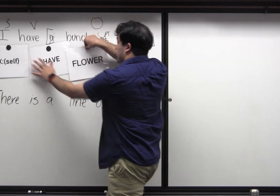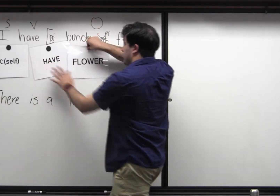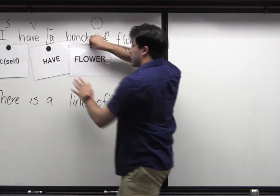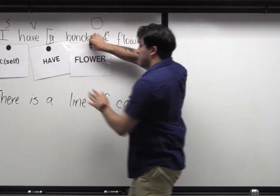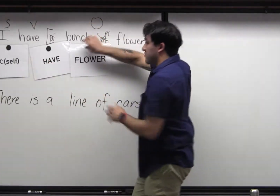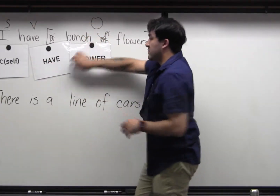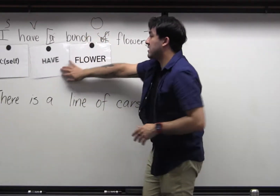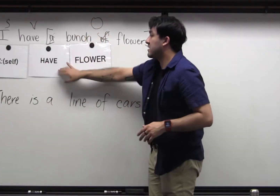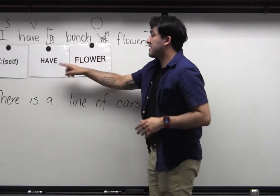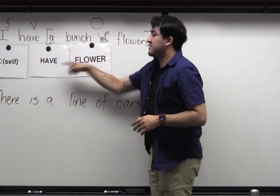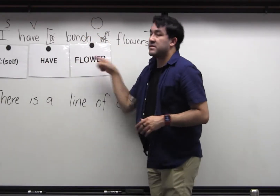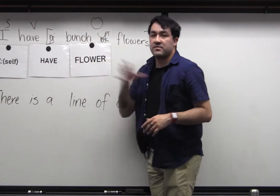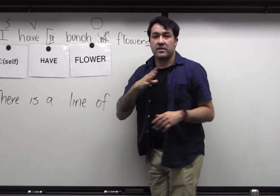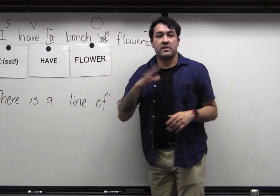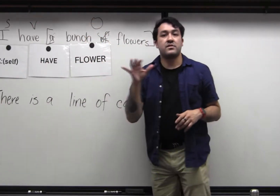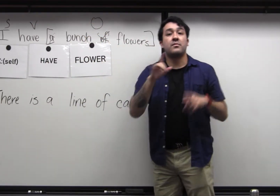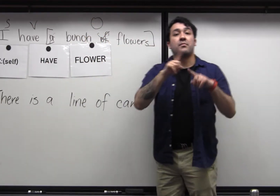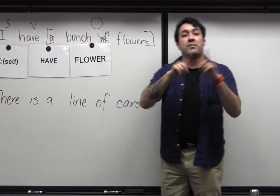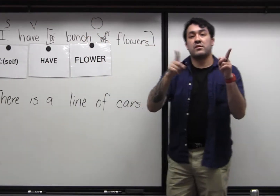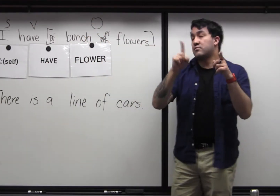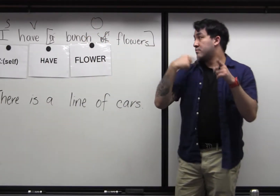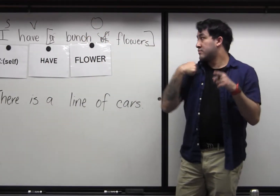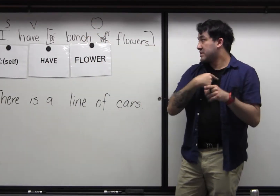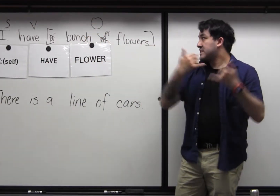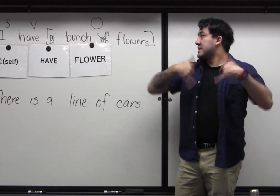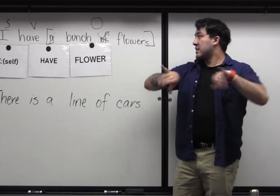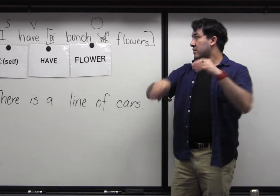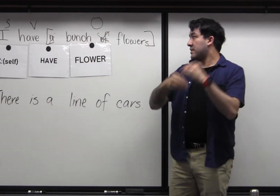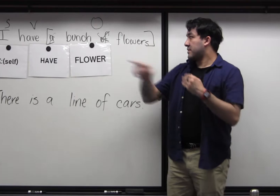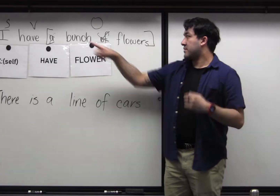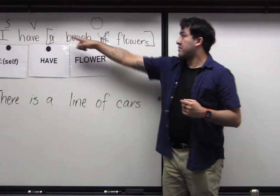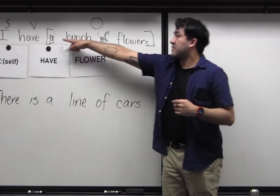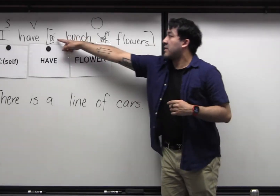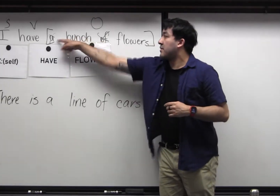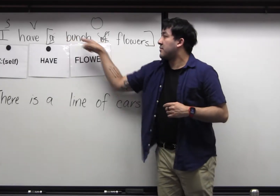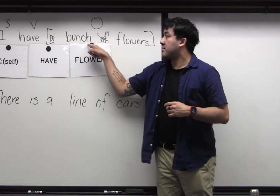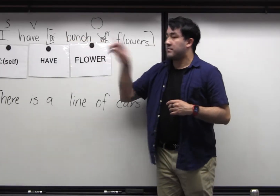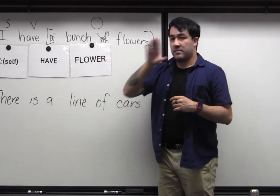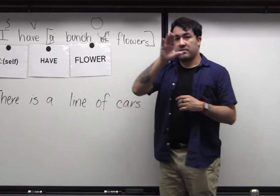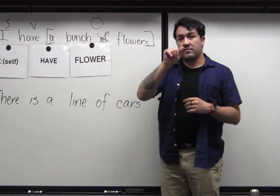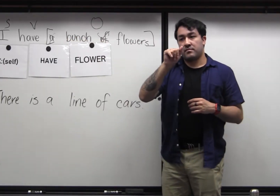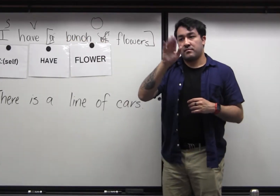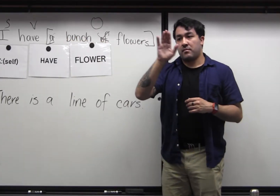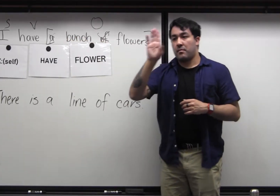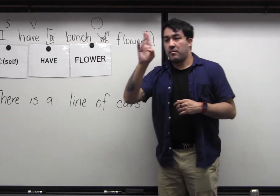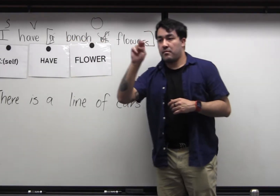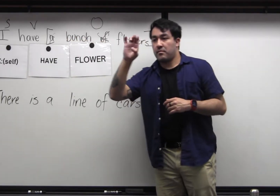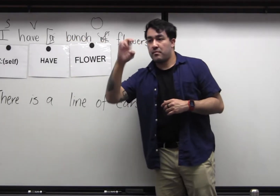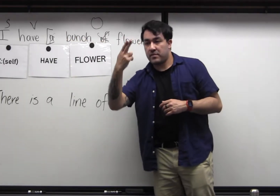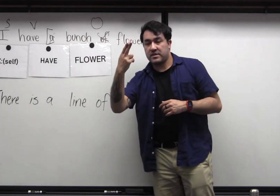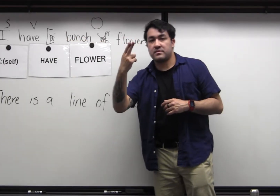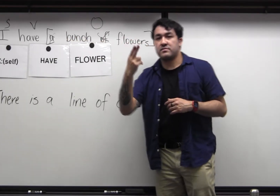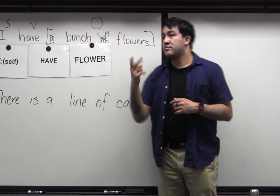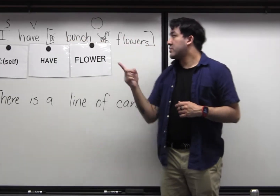There's really no wrong way as long as you are clear in your message and somebody understands. So let's go ahead and focus on a